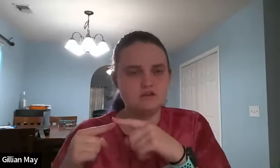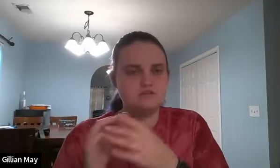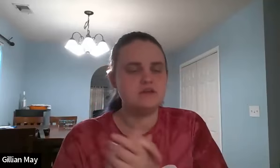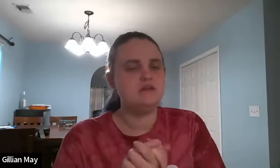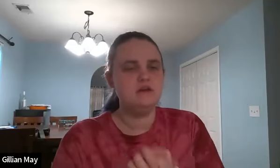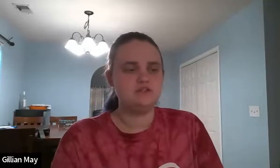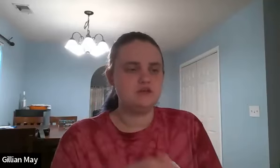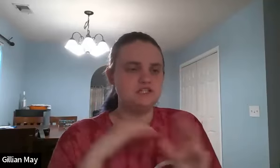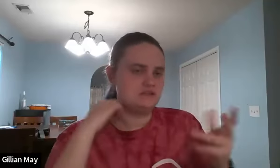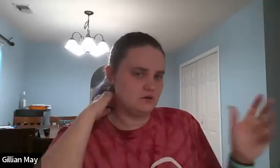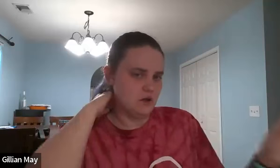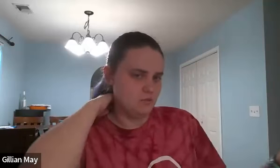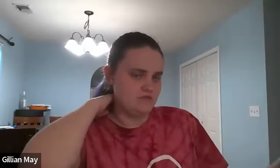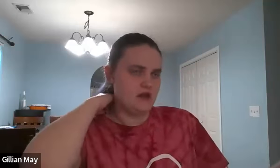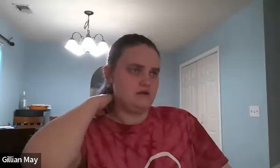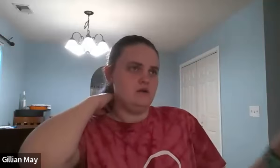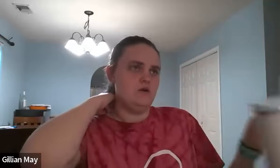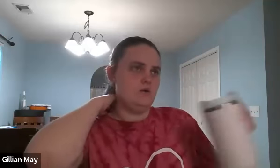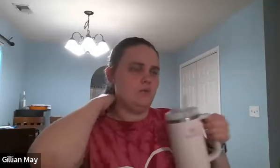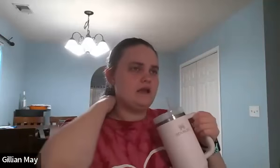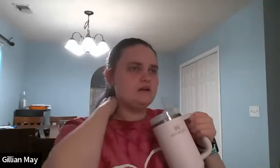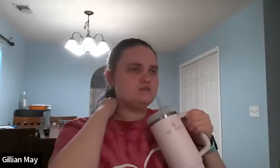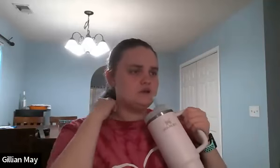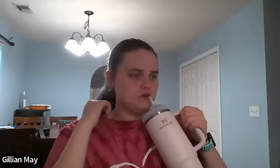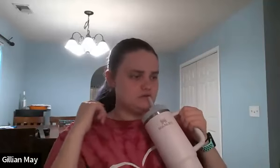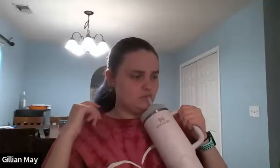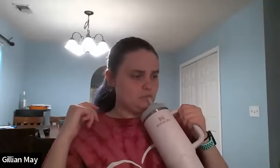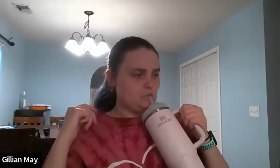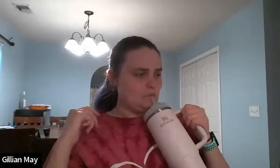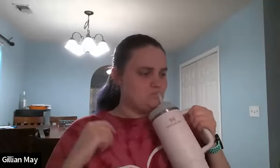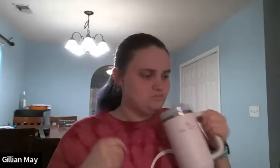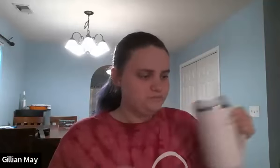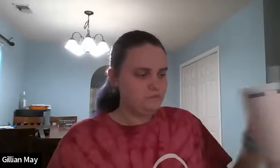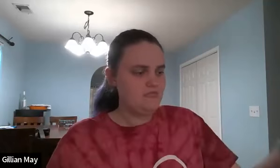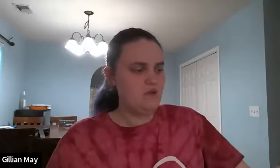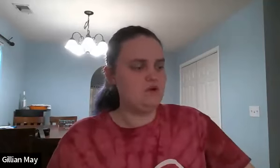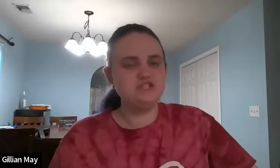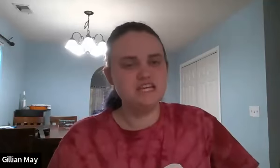sort of thing. So that just a little help with that. Where is one of those, once you get it,